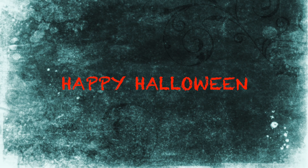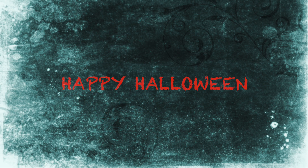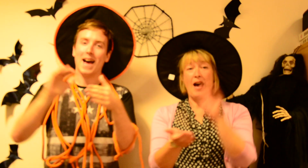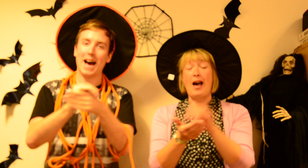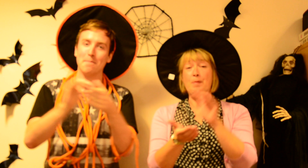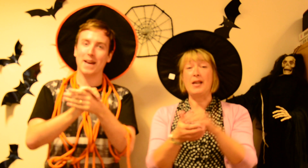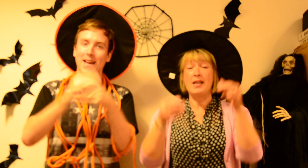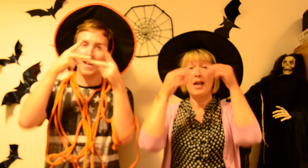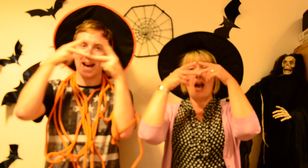Happy